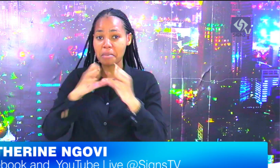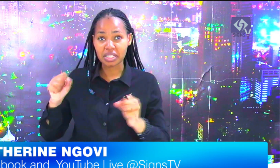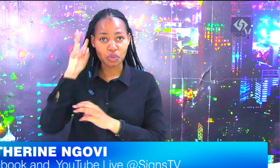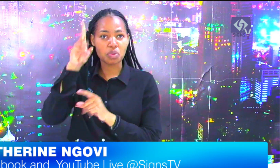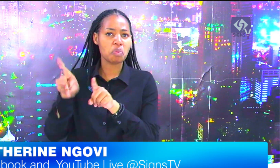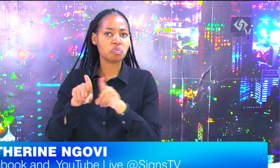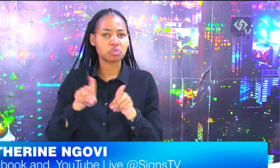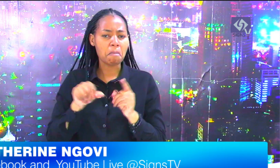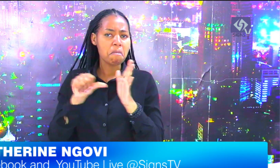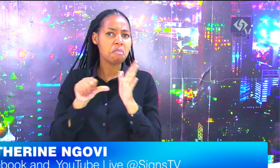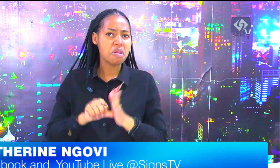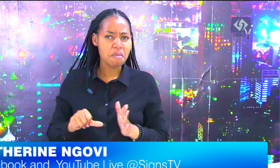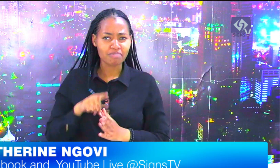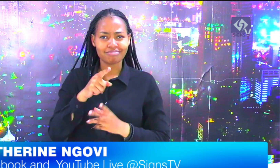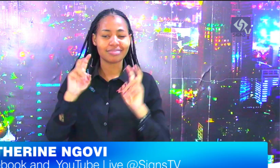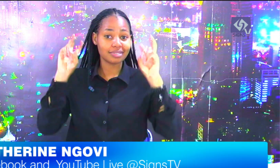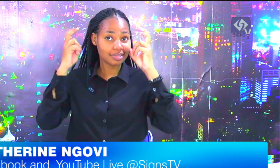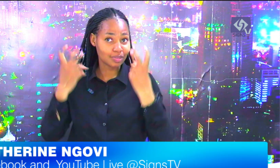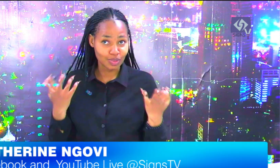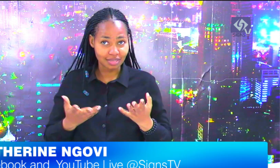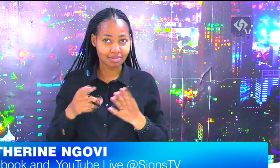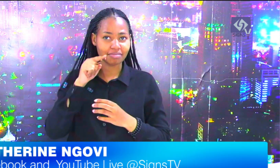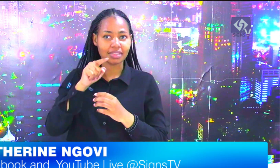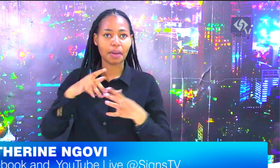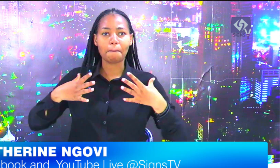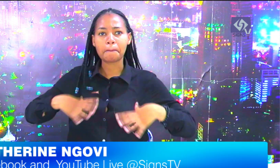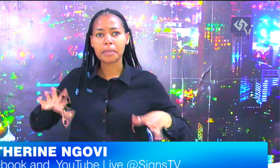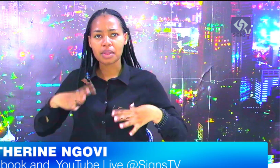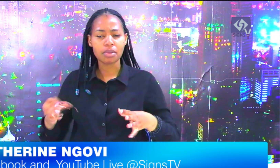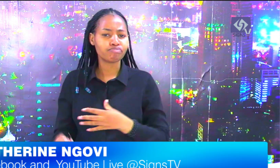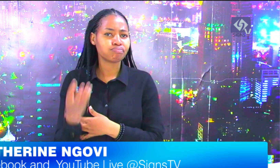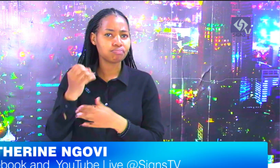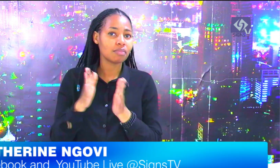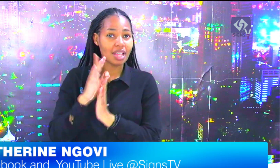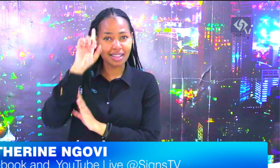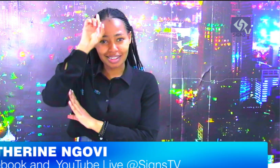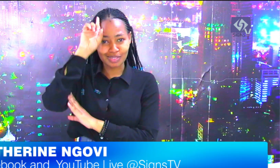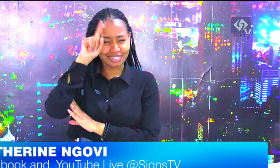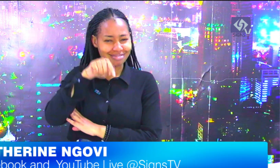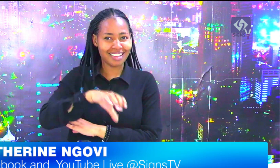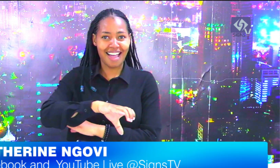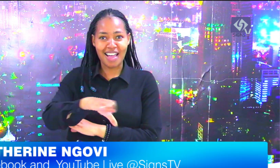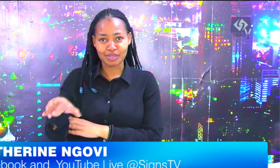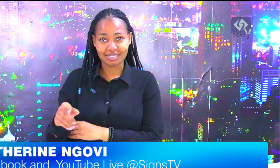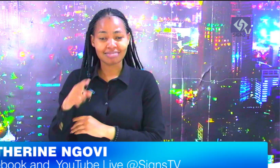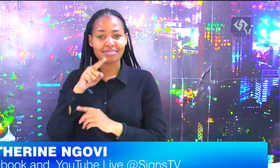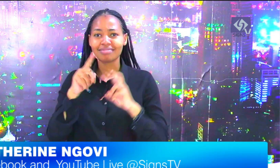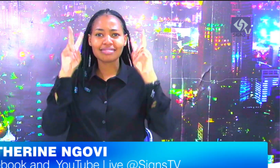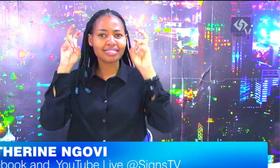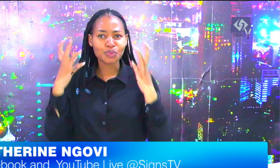In addition, the President will commission other roads and projects in Baringo and Nyandarua counties.